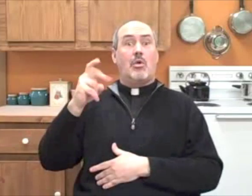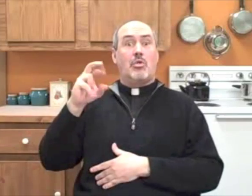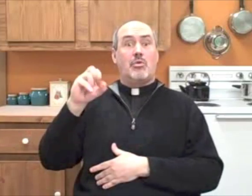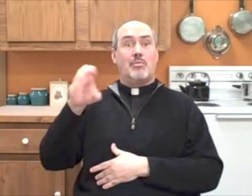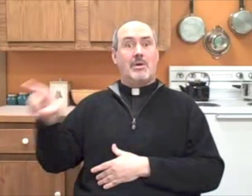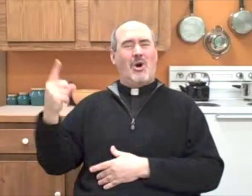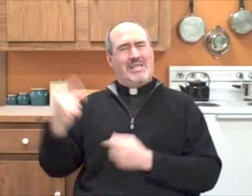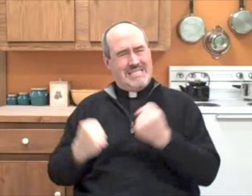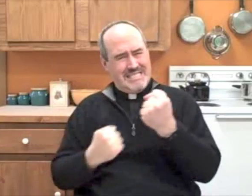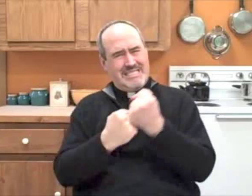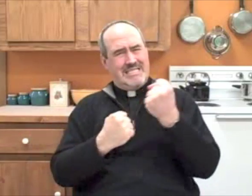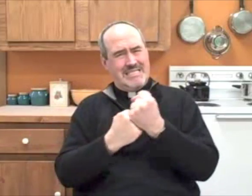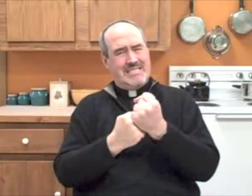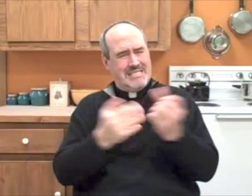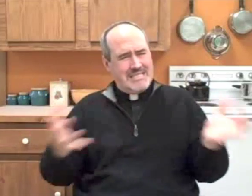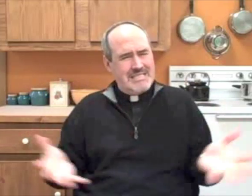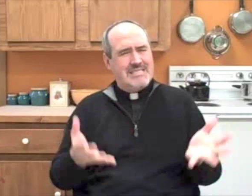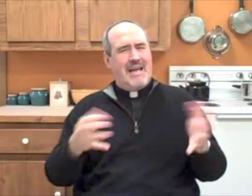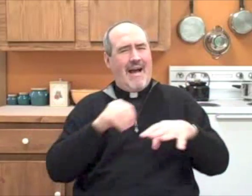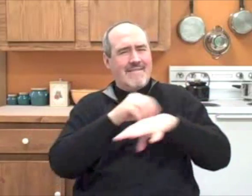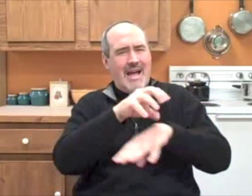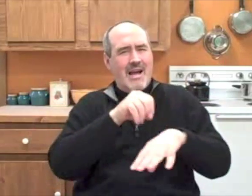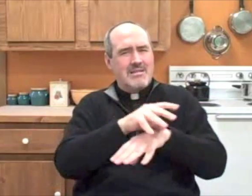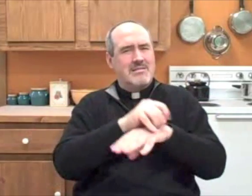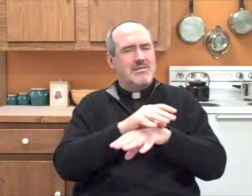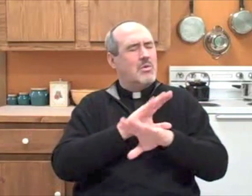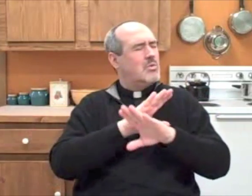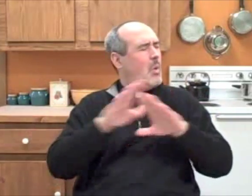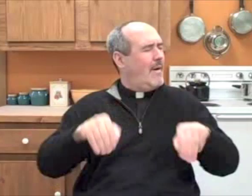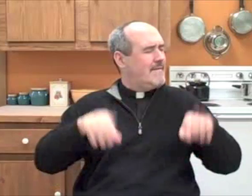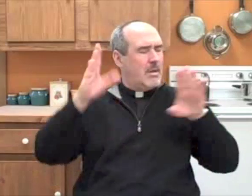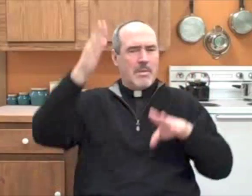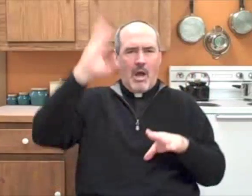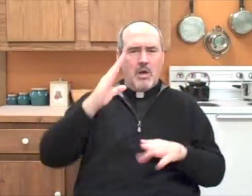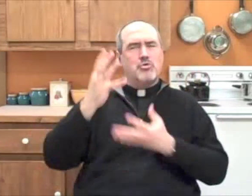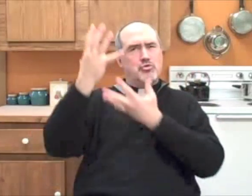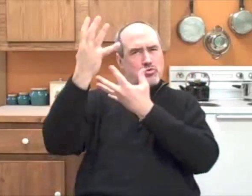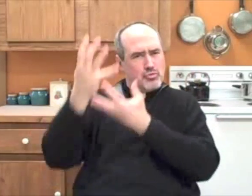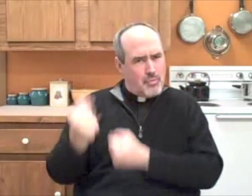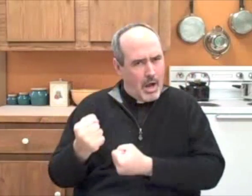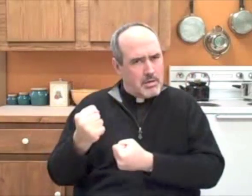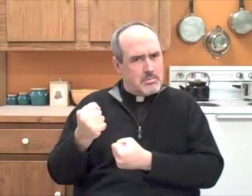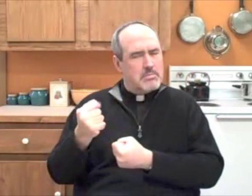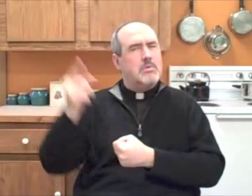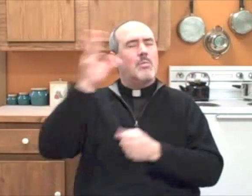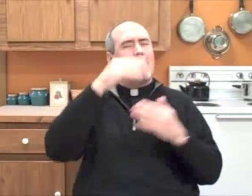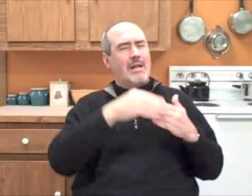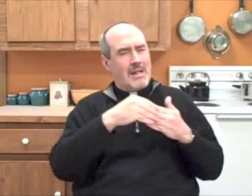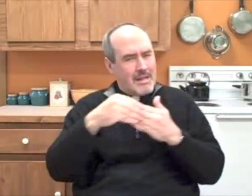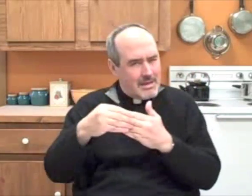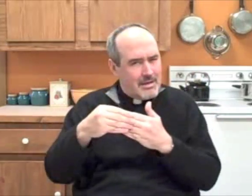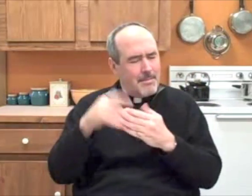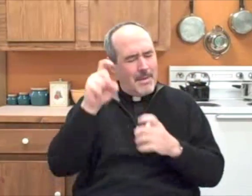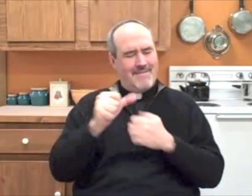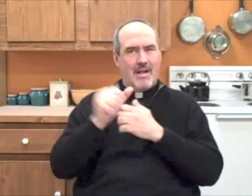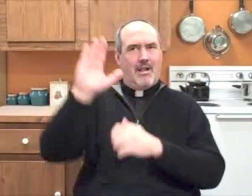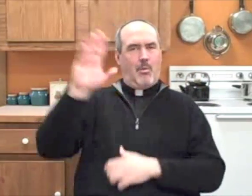encouraging her to not give up on God, to trust Him, and that He would lead her in the right direction, and that she just needed to